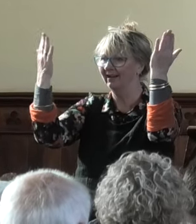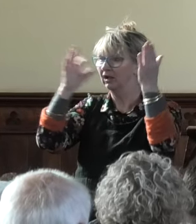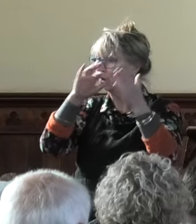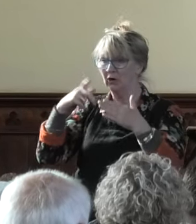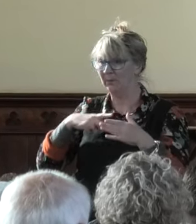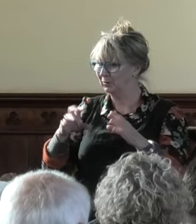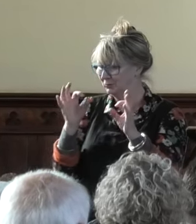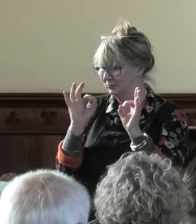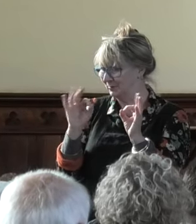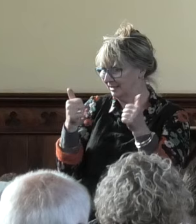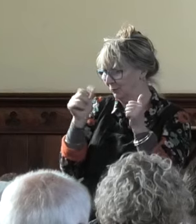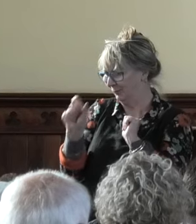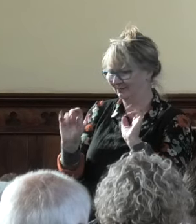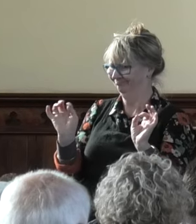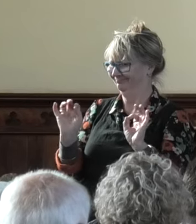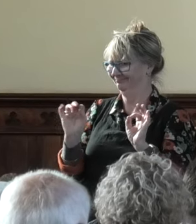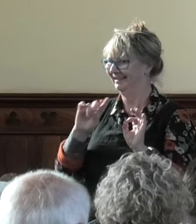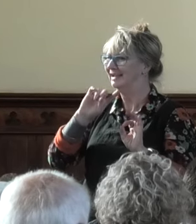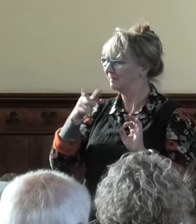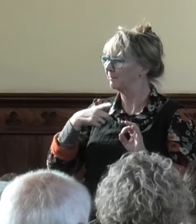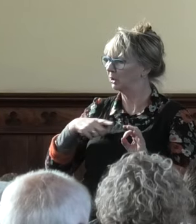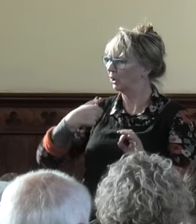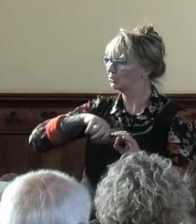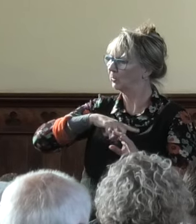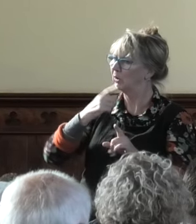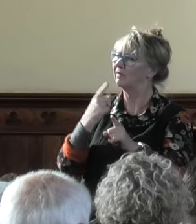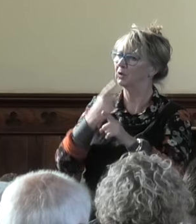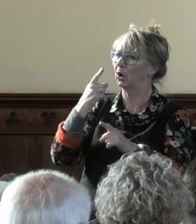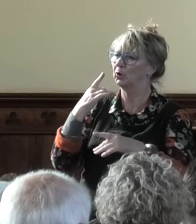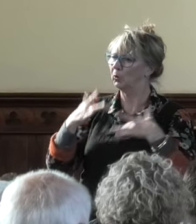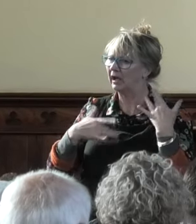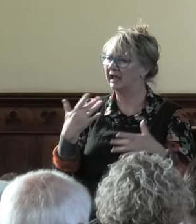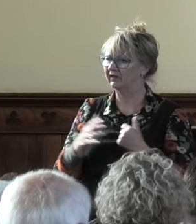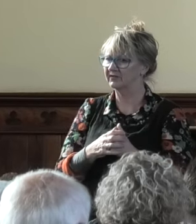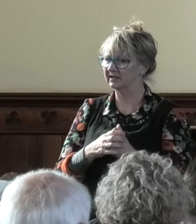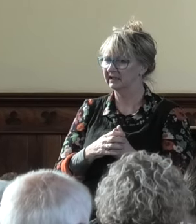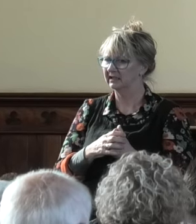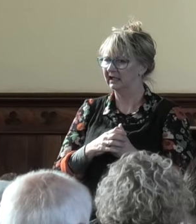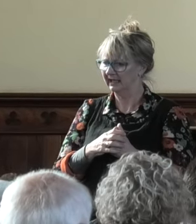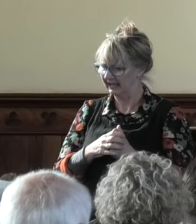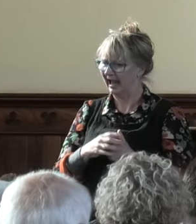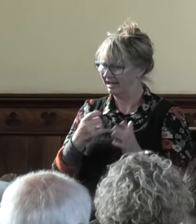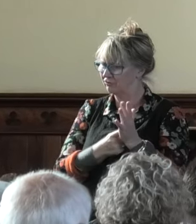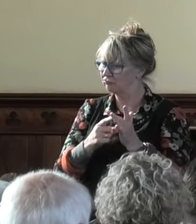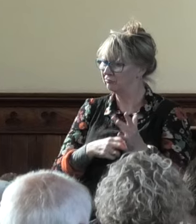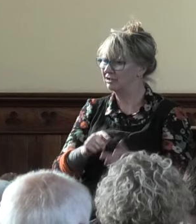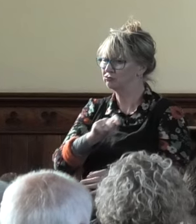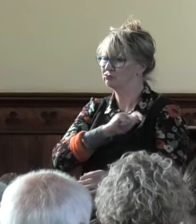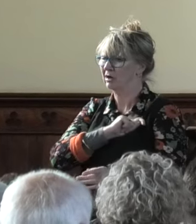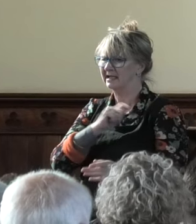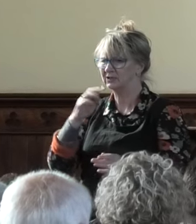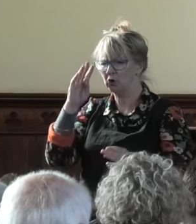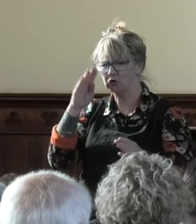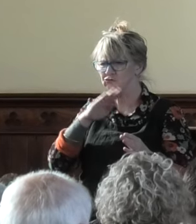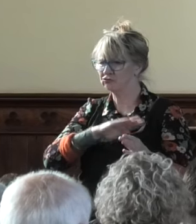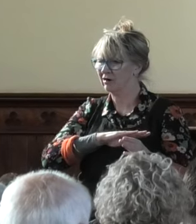was especially good, but because we have a God who forgives, and her trust was in his grace and his love to